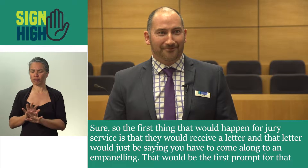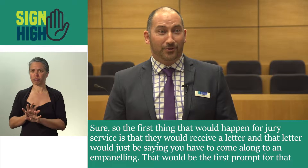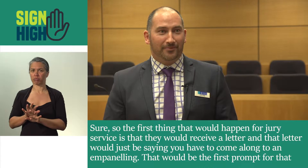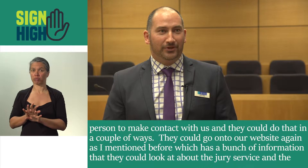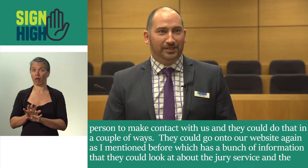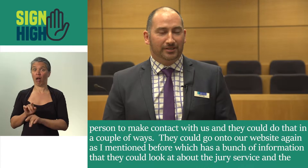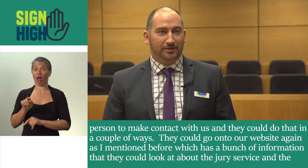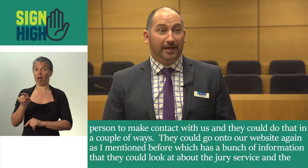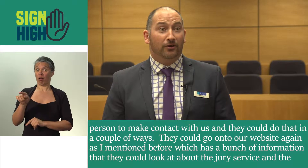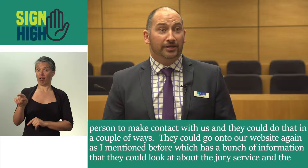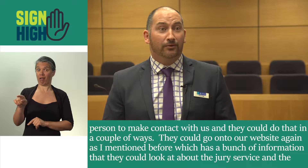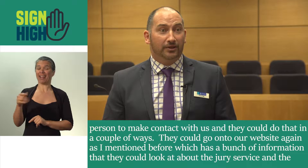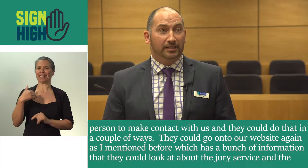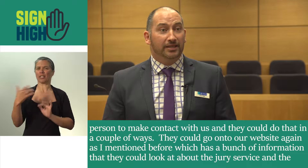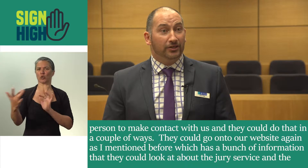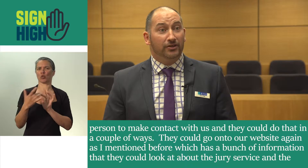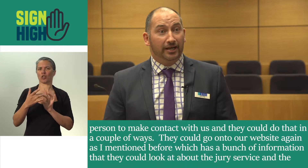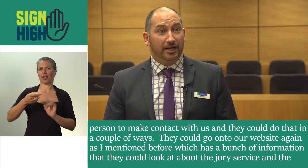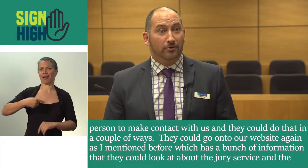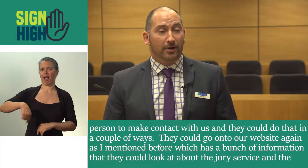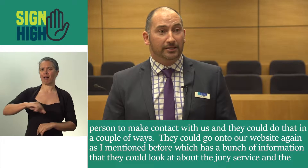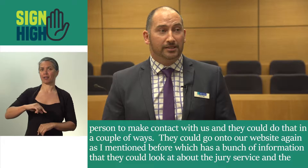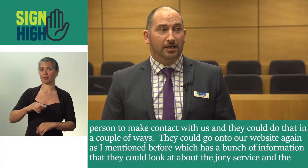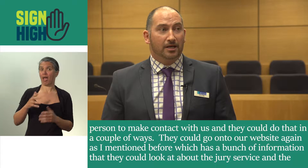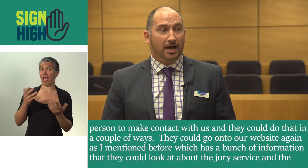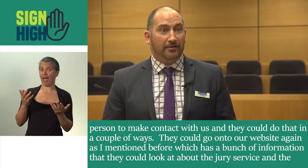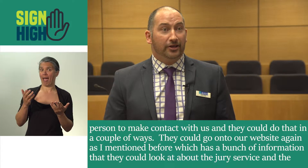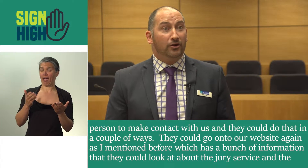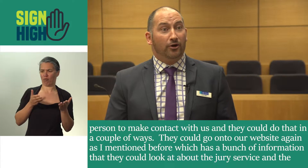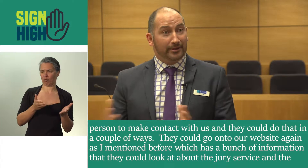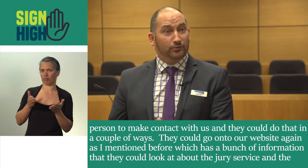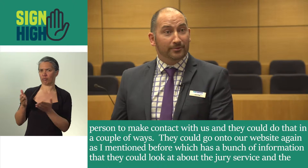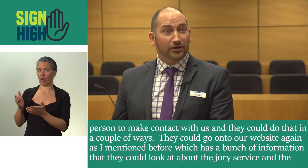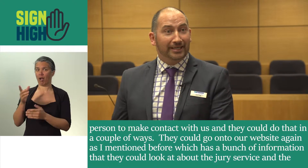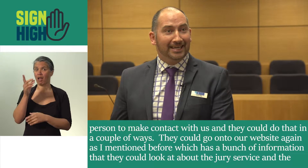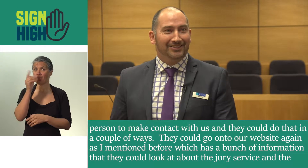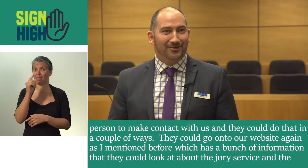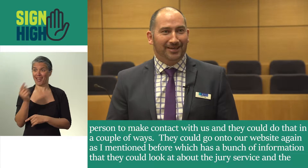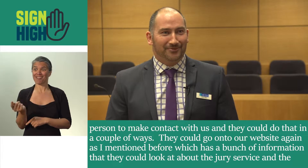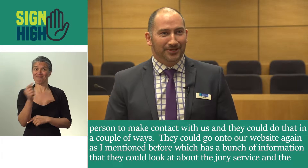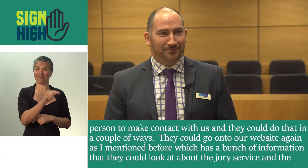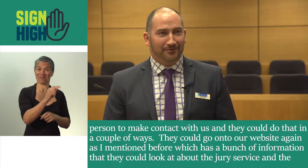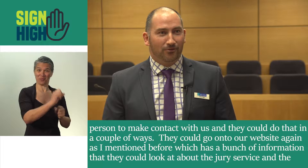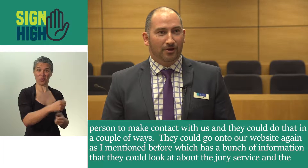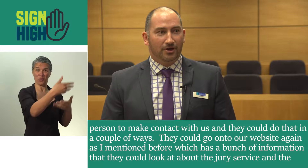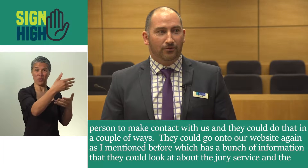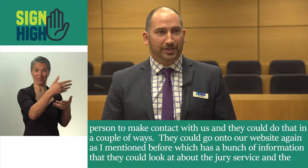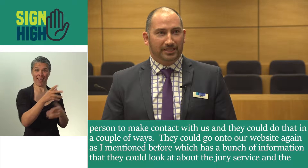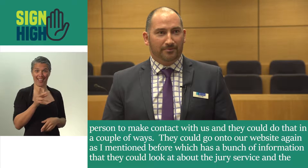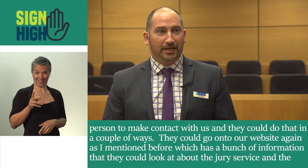for that person to make contact with us, and they could do that in a couple of ways. They could go onto our website again, as I mentioned before, which has a bunch